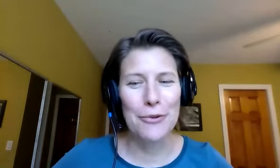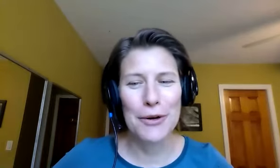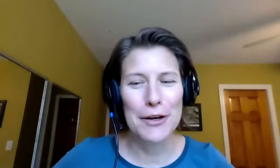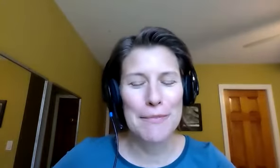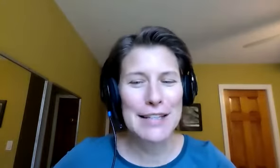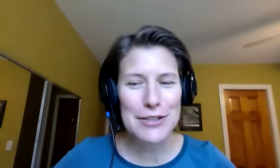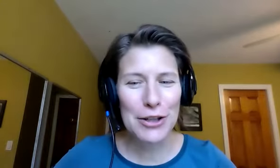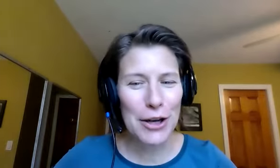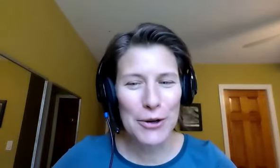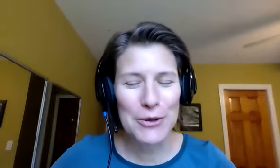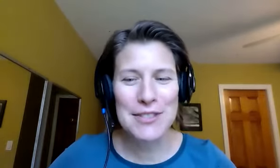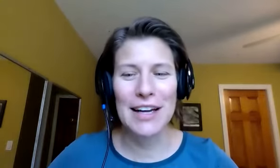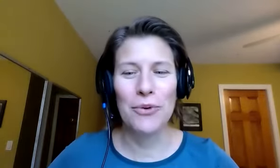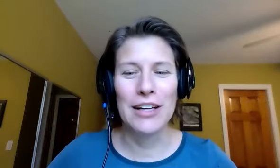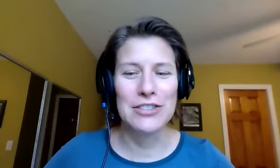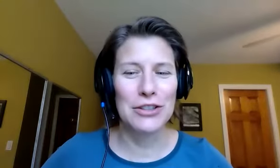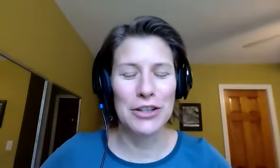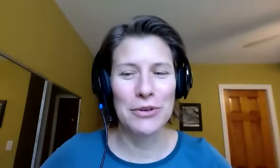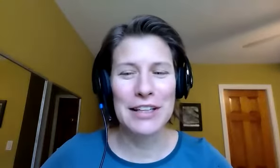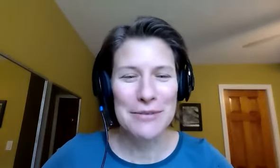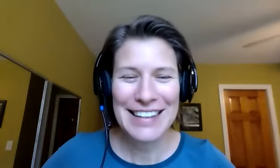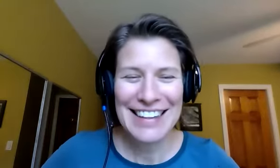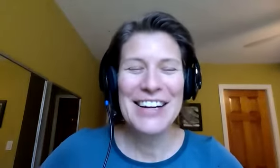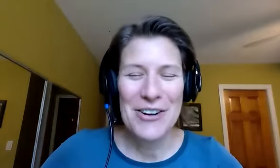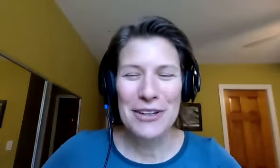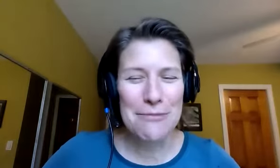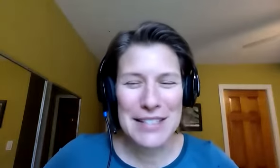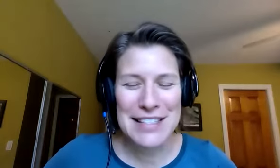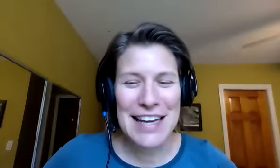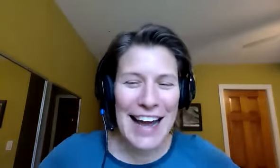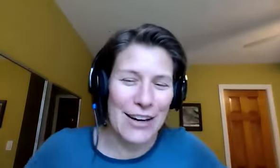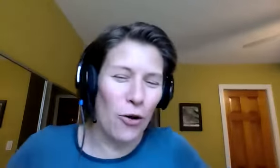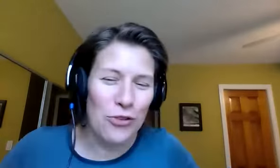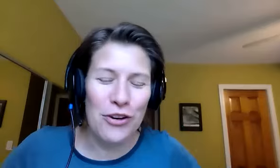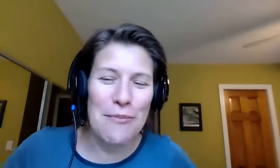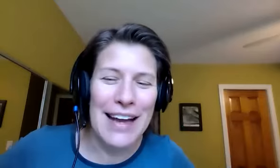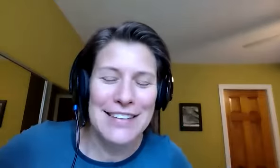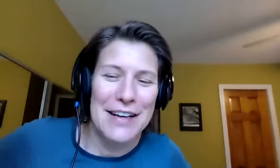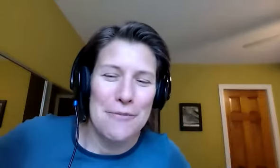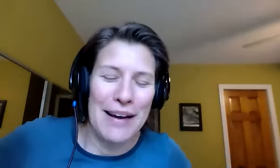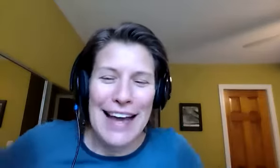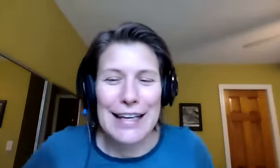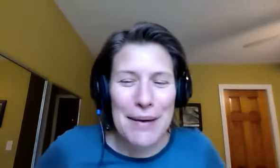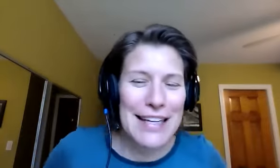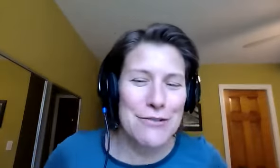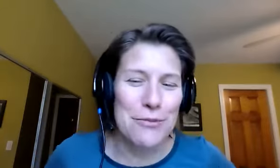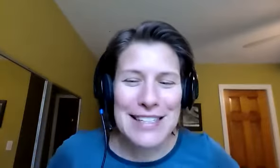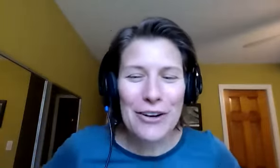wore men's clothes and I wanted to look really, really businessy. I had a holster on my, my khaki pants for my cell